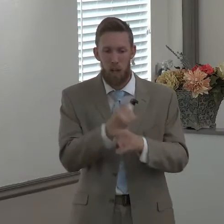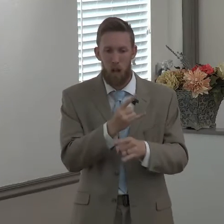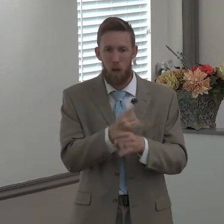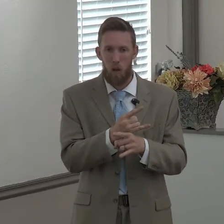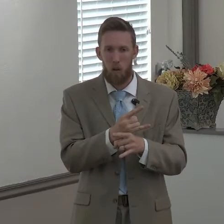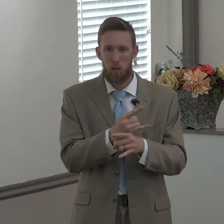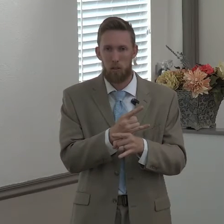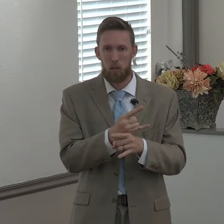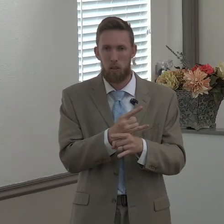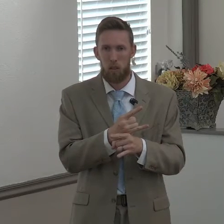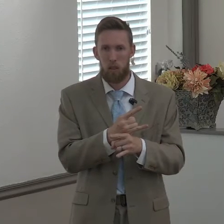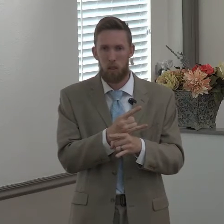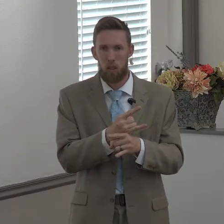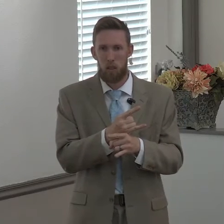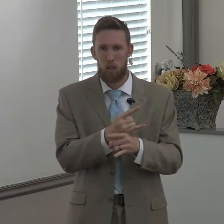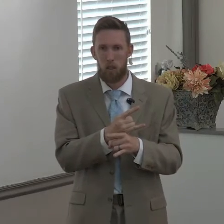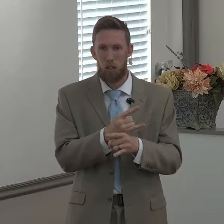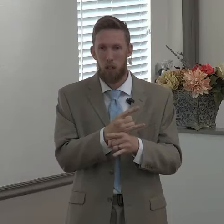Never has.